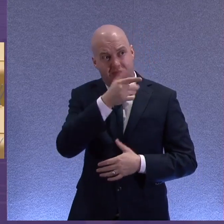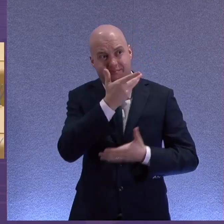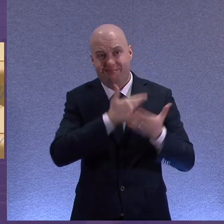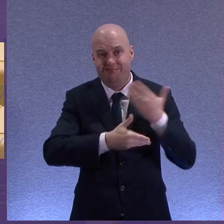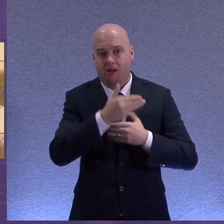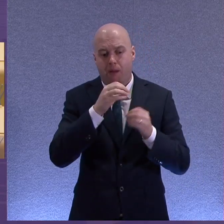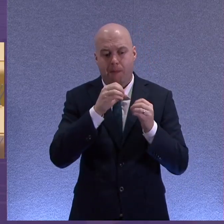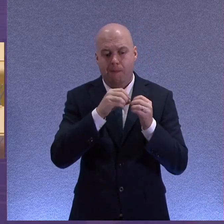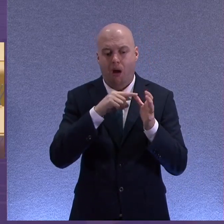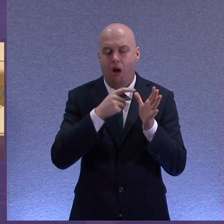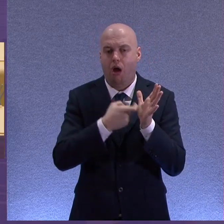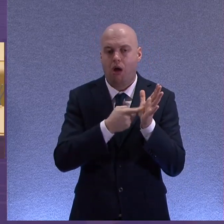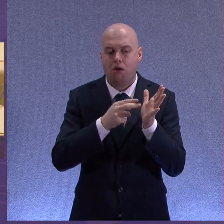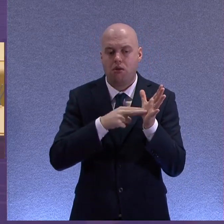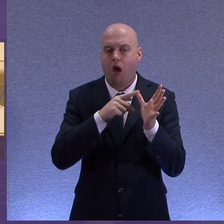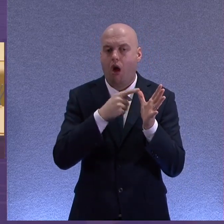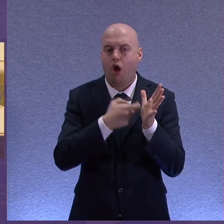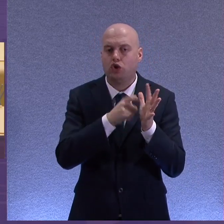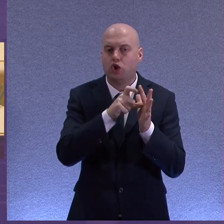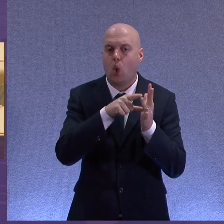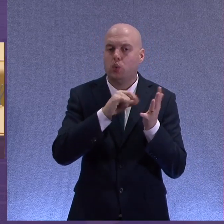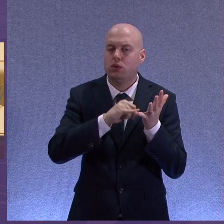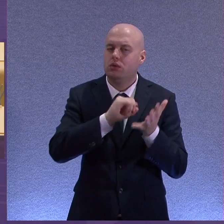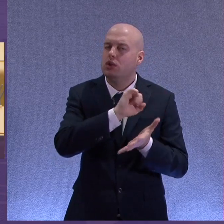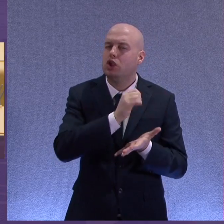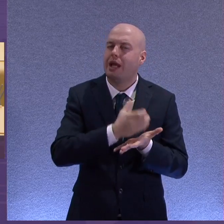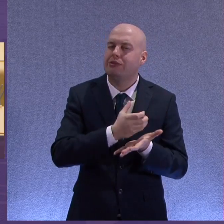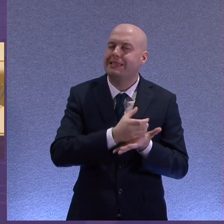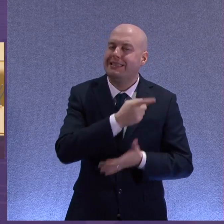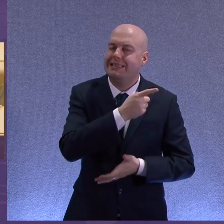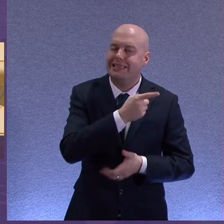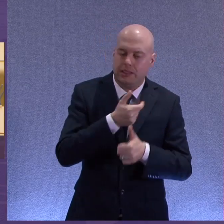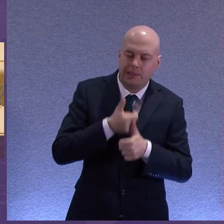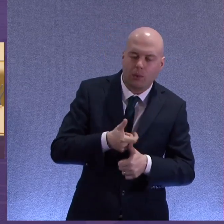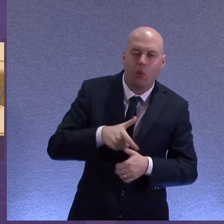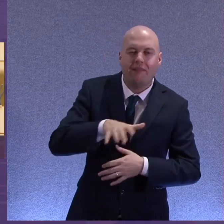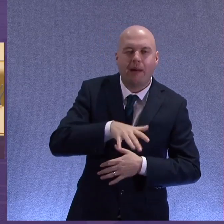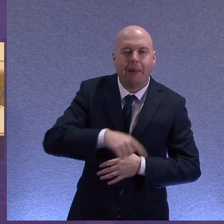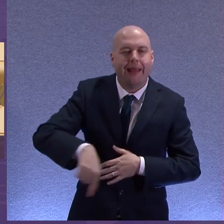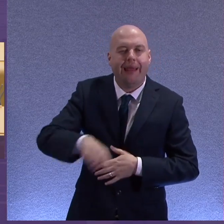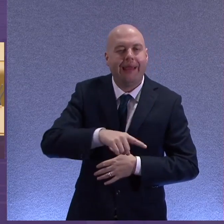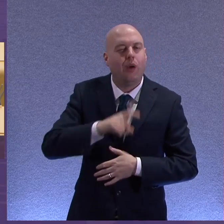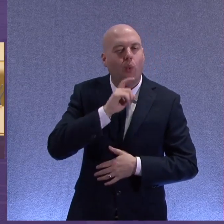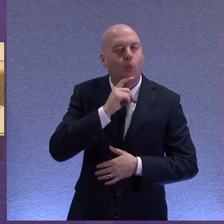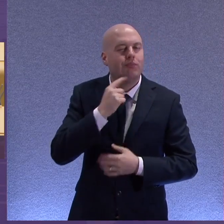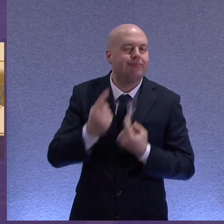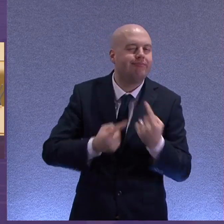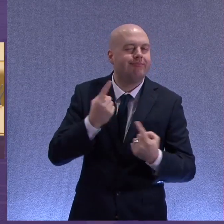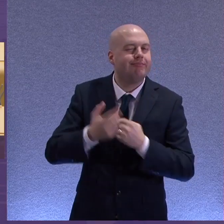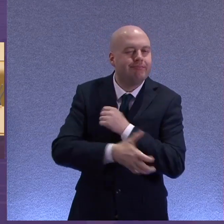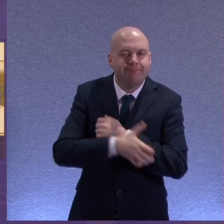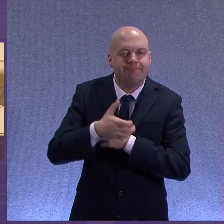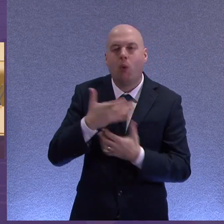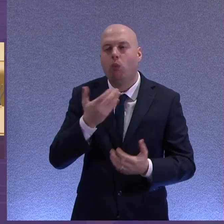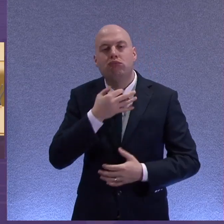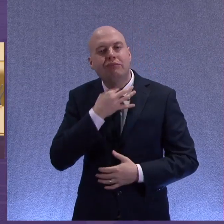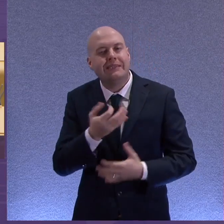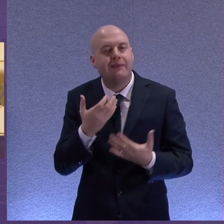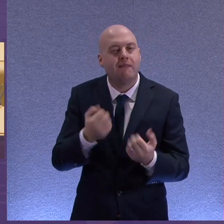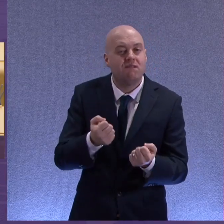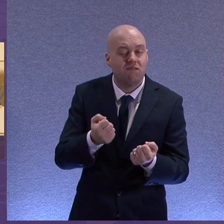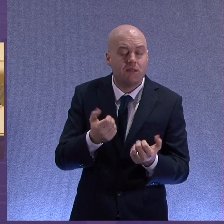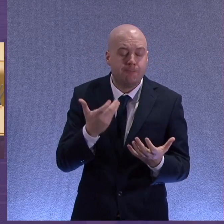funds of their own to support those families that they've identified at immediate risk. We have their submission in place.